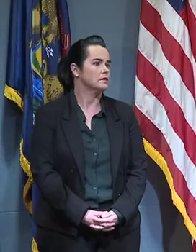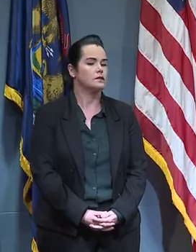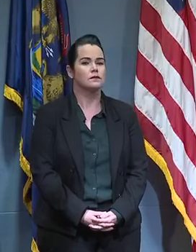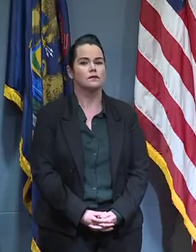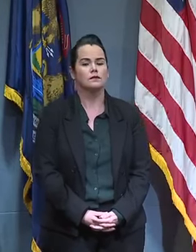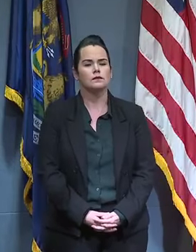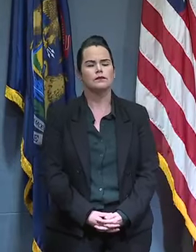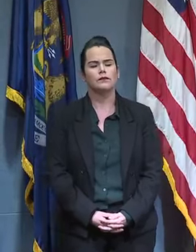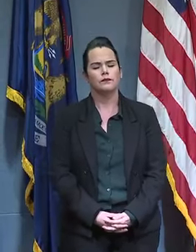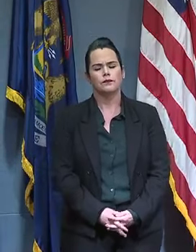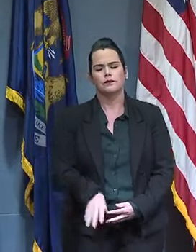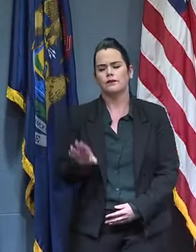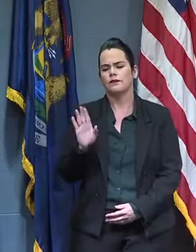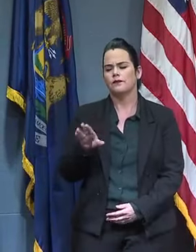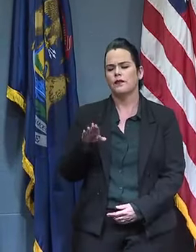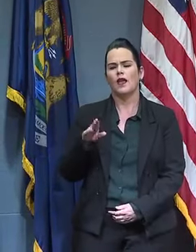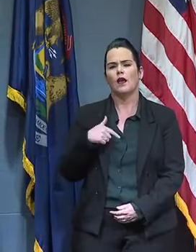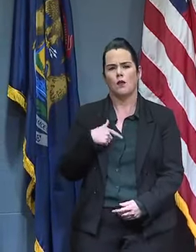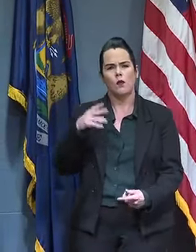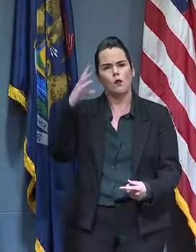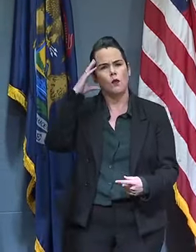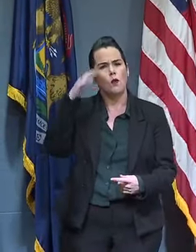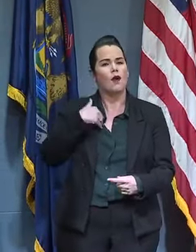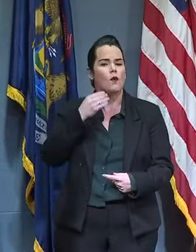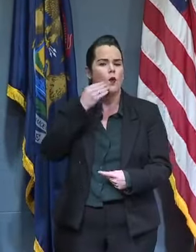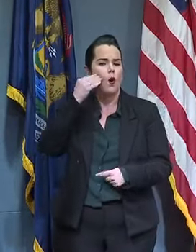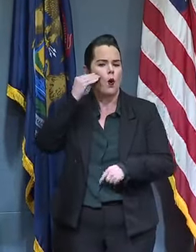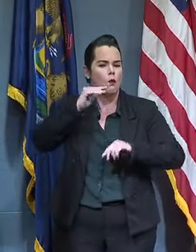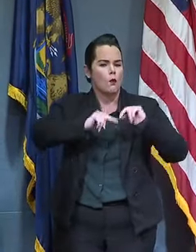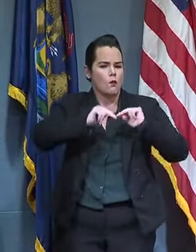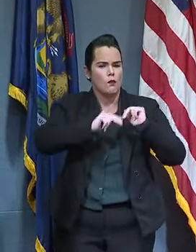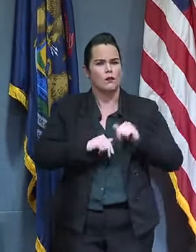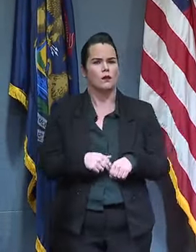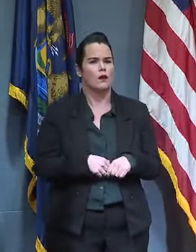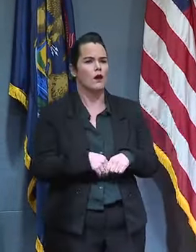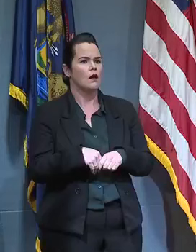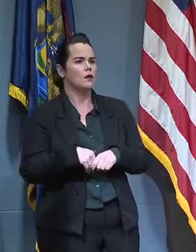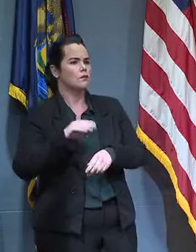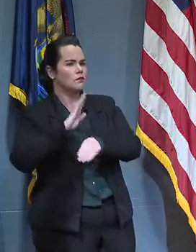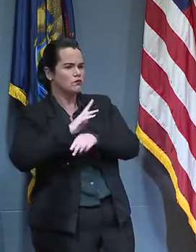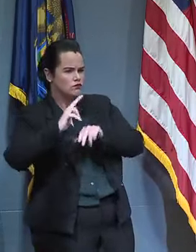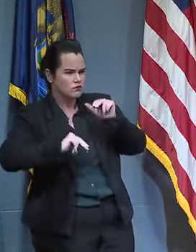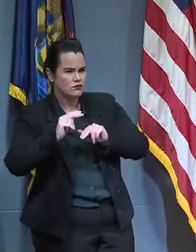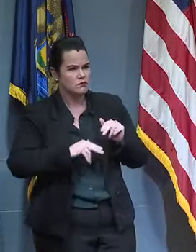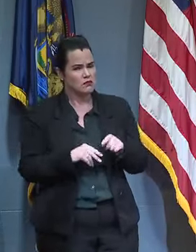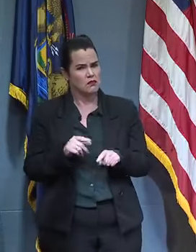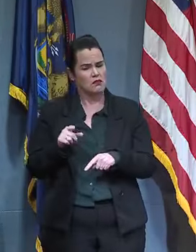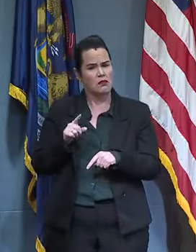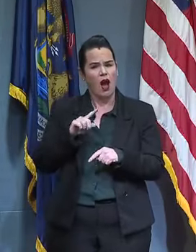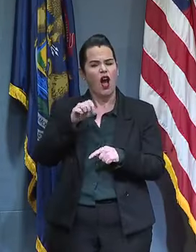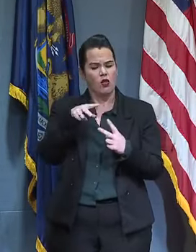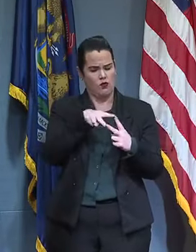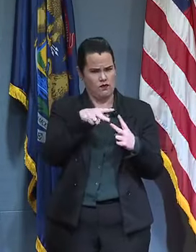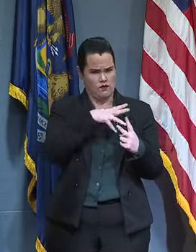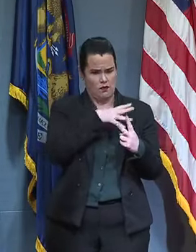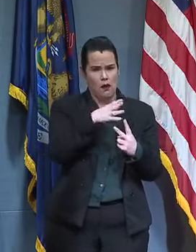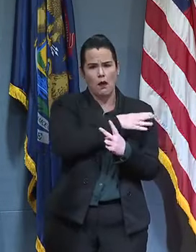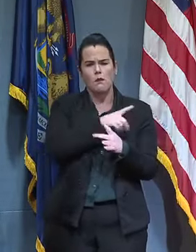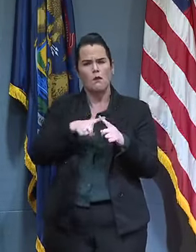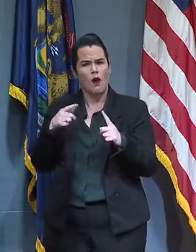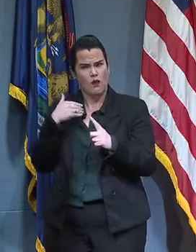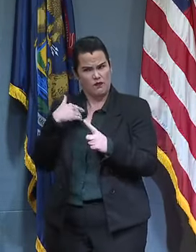So, other than residential and commercial construction, do you anticipate any other sectors of the economy will open up by May